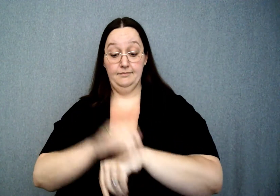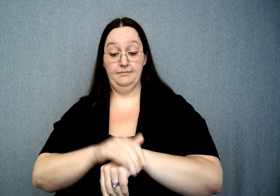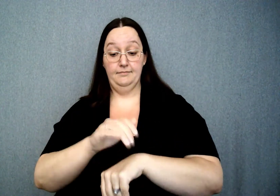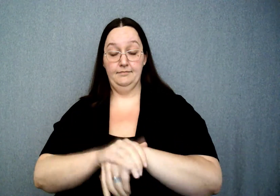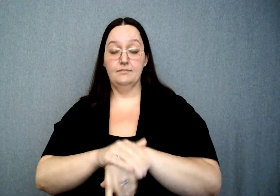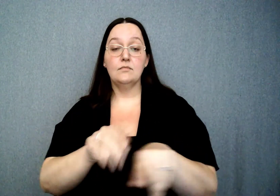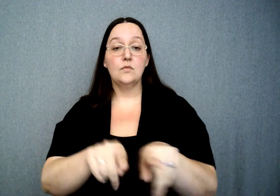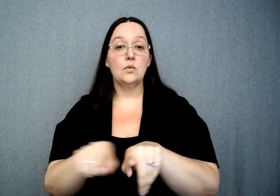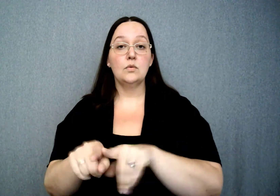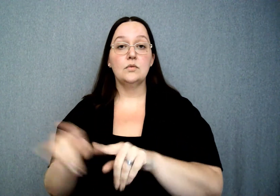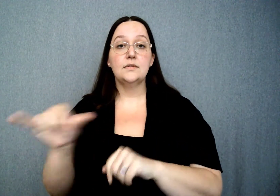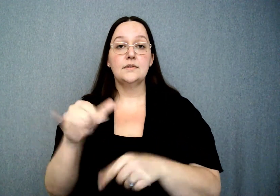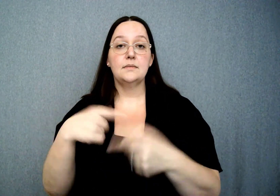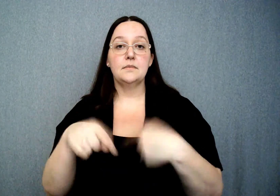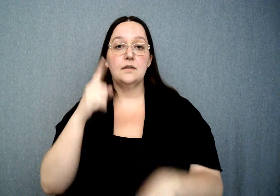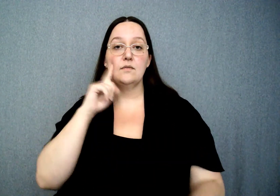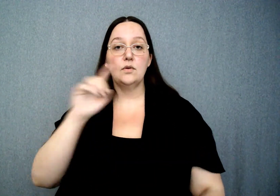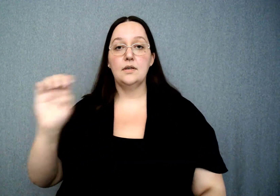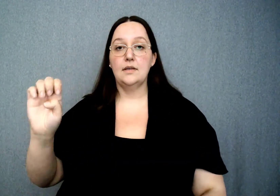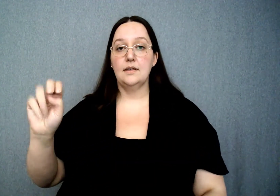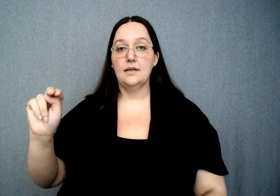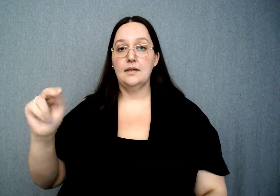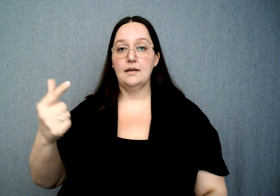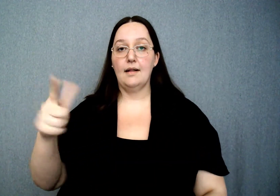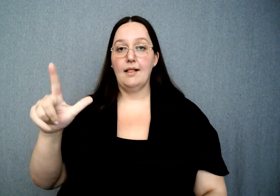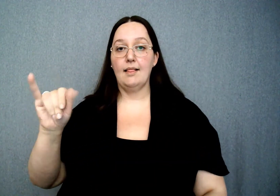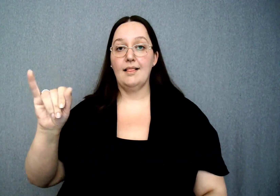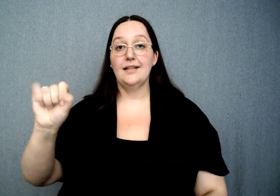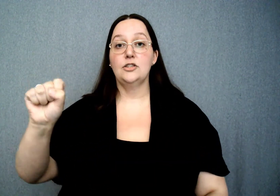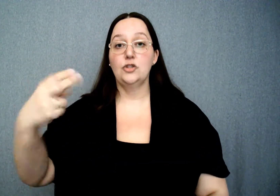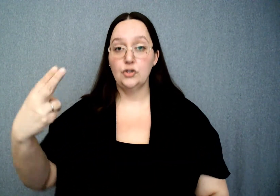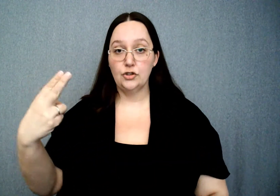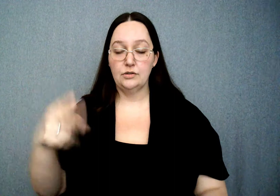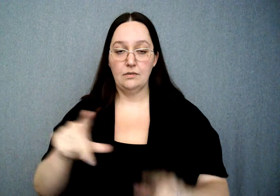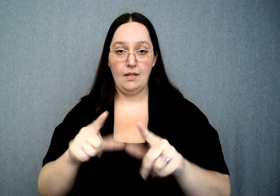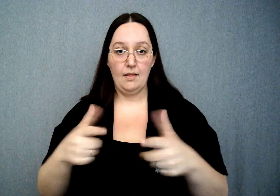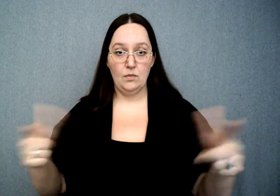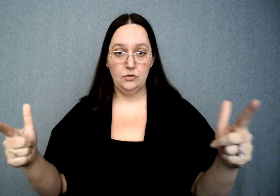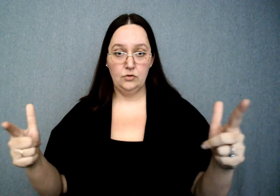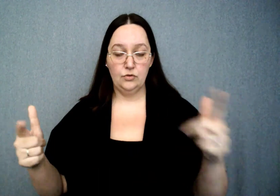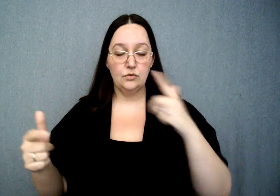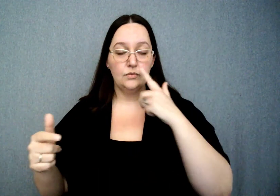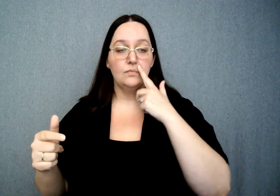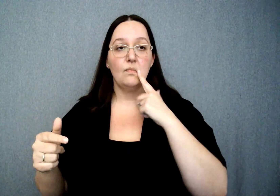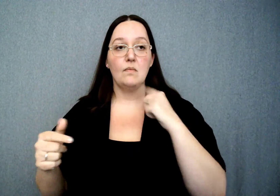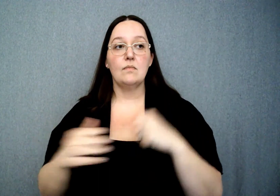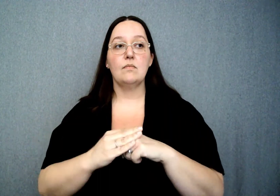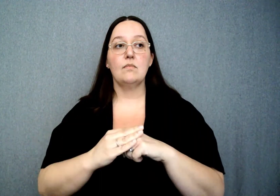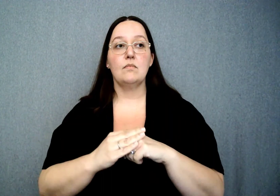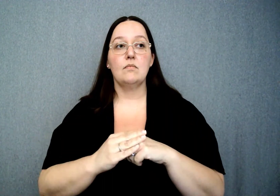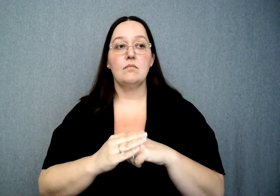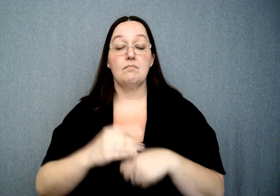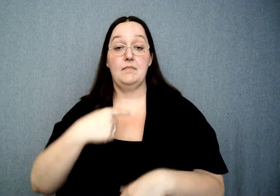What this sign also means, however, is the sign for English, the language, or English, the adjective.